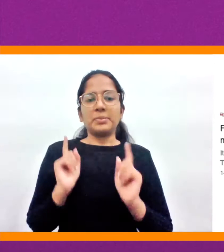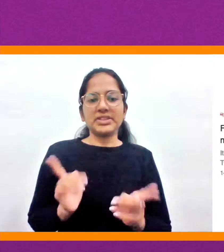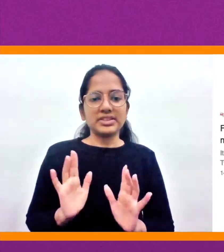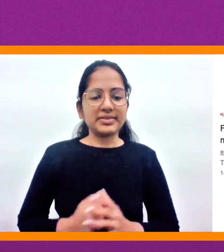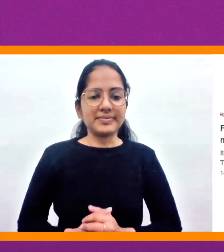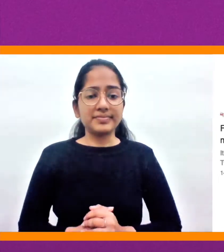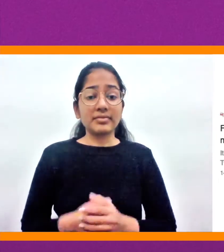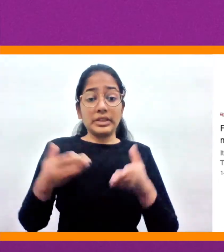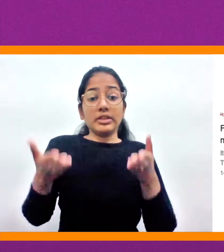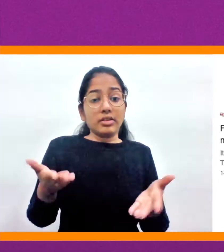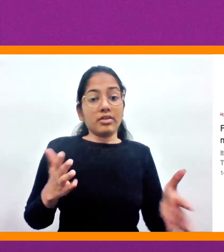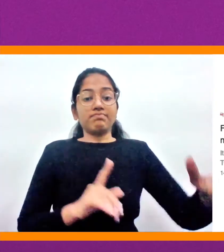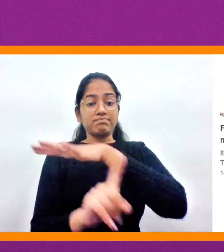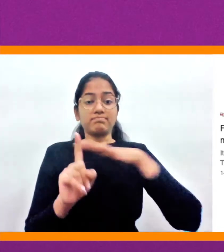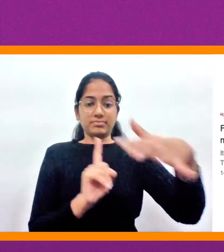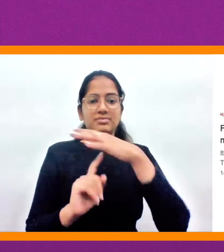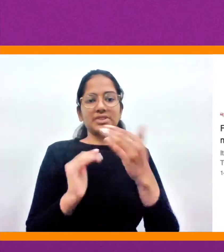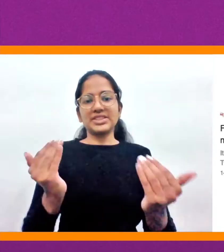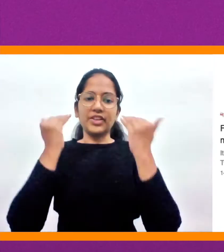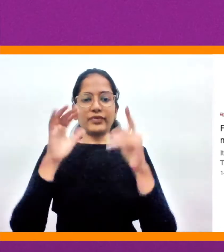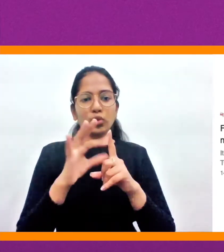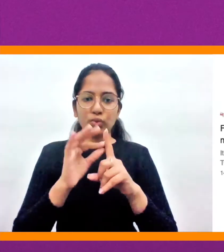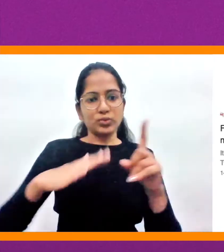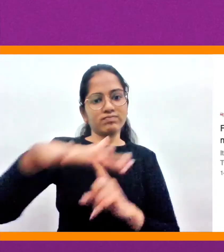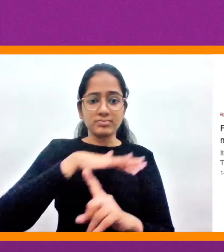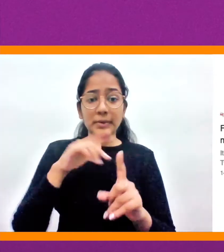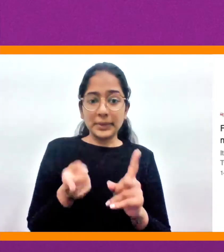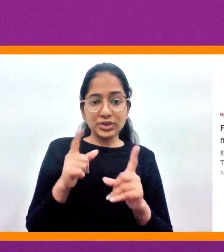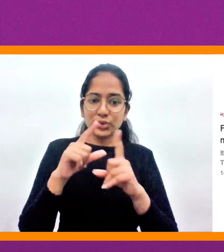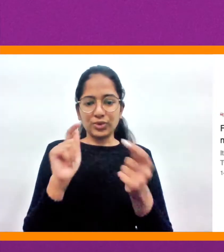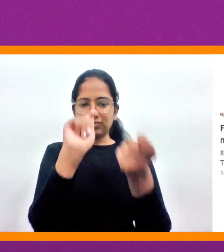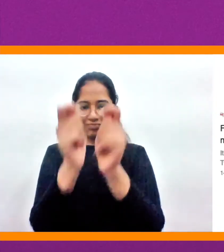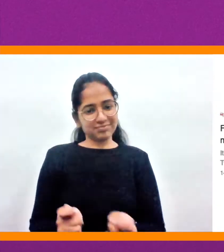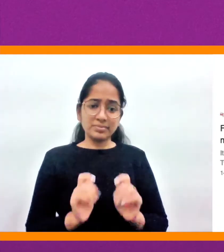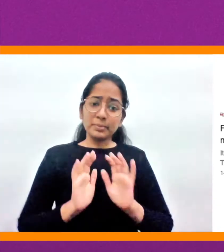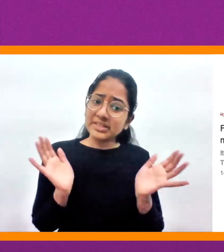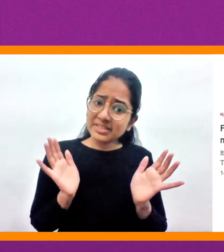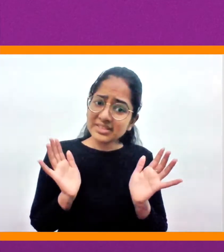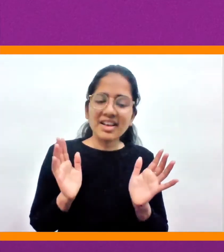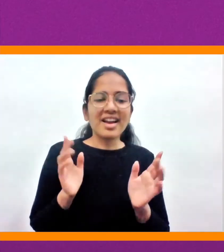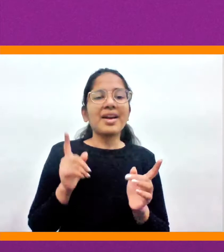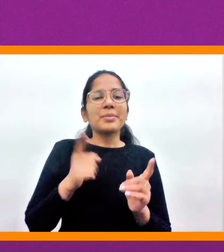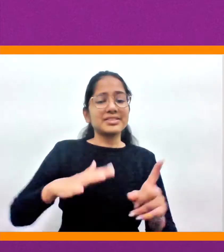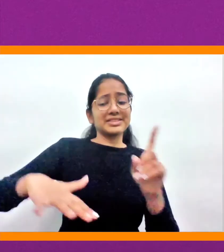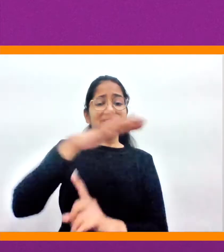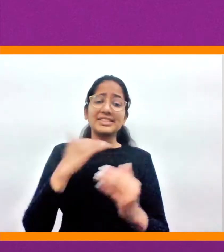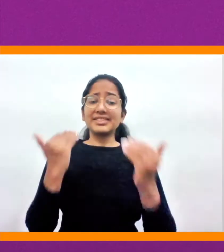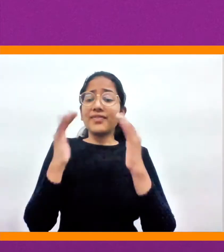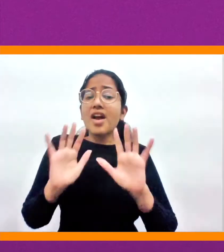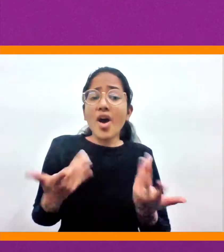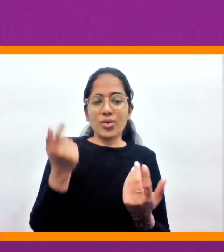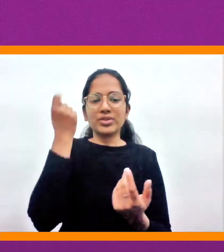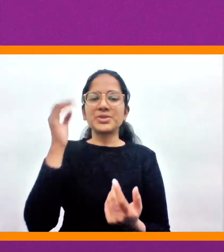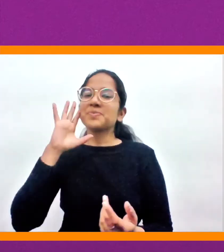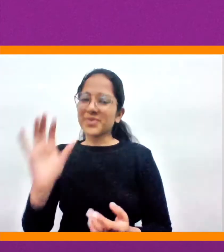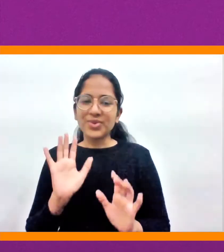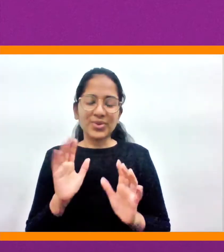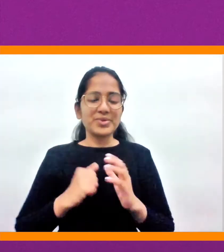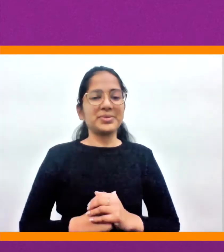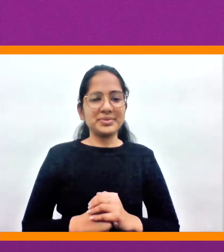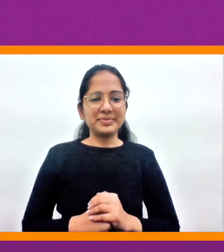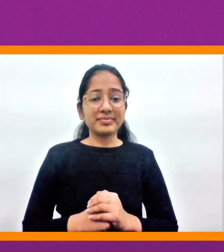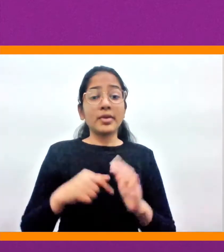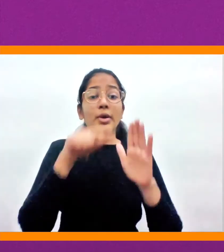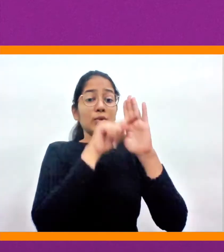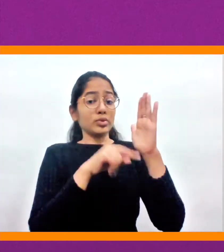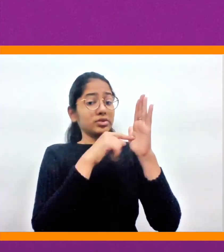realize that simply wanting to create safer spaces to express our sexuality isn't enough. We also need to understand